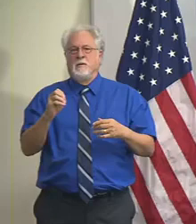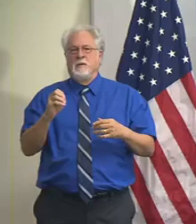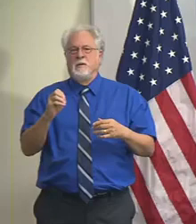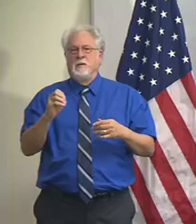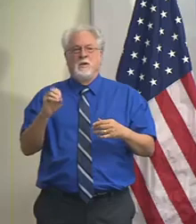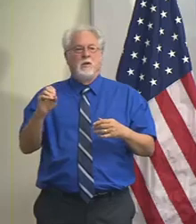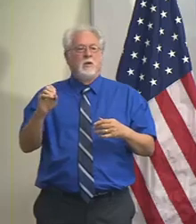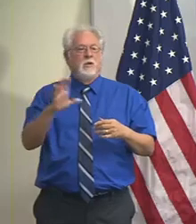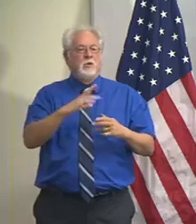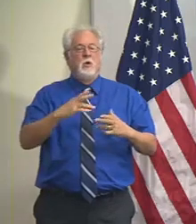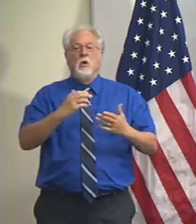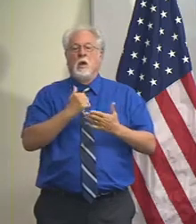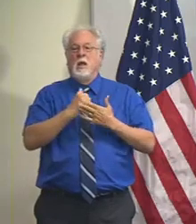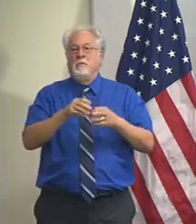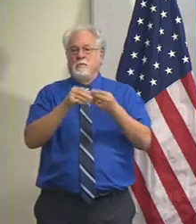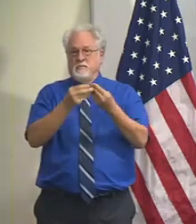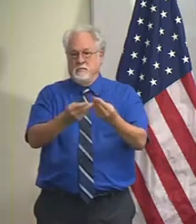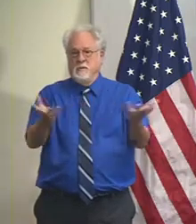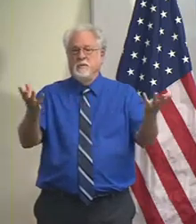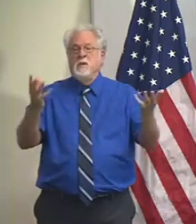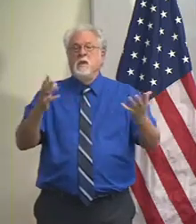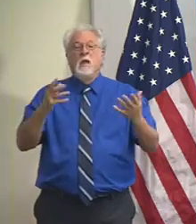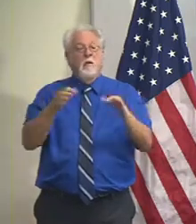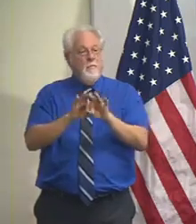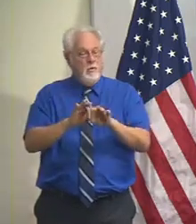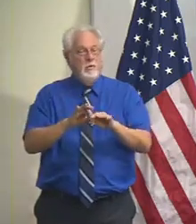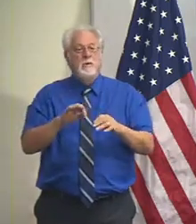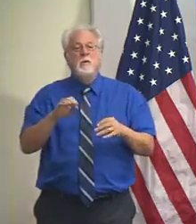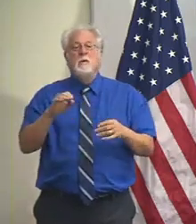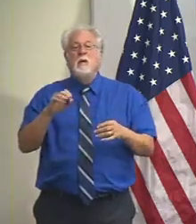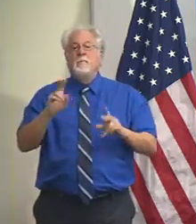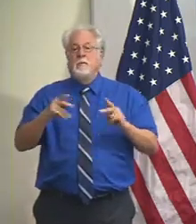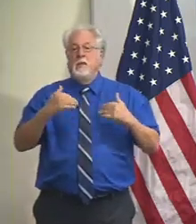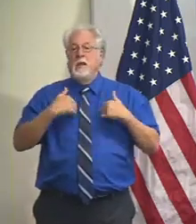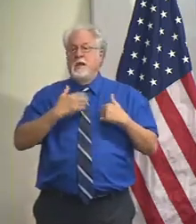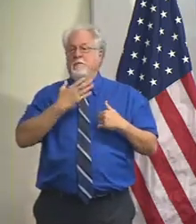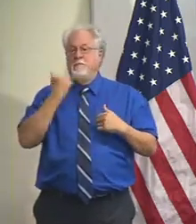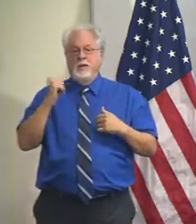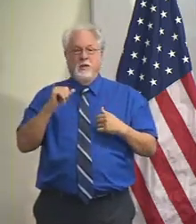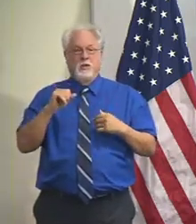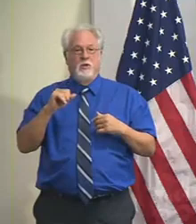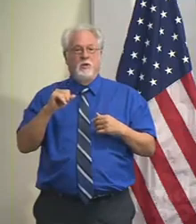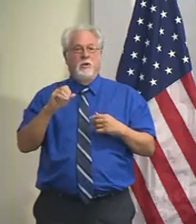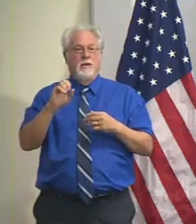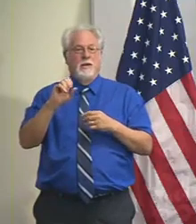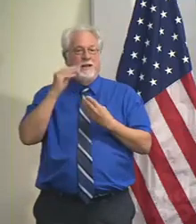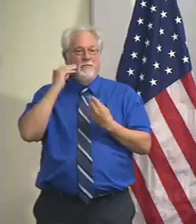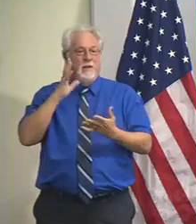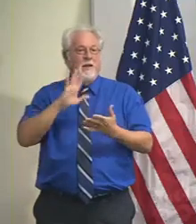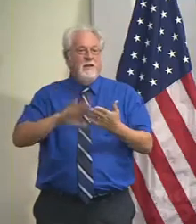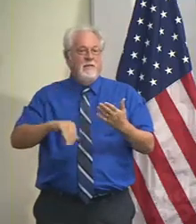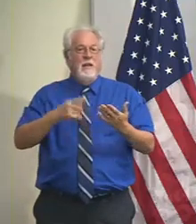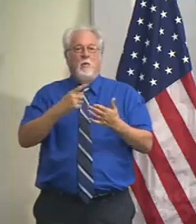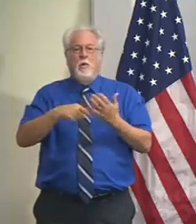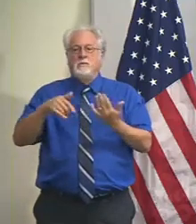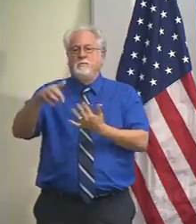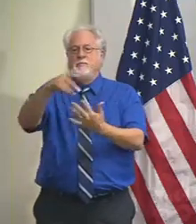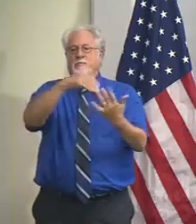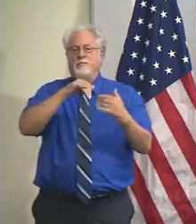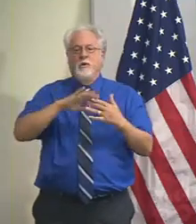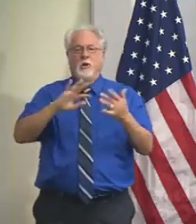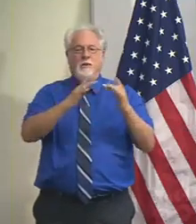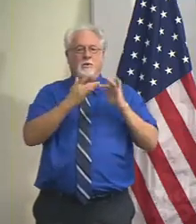your help in spreading that message is important. It's also important that people have better sources of information than what's floating around on the